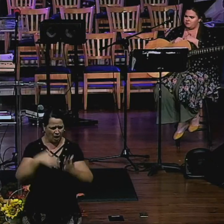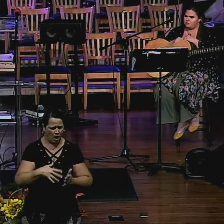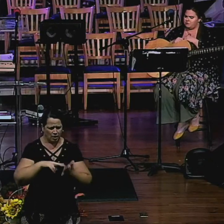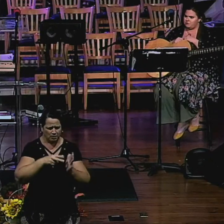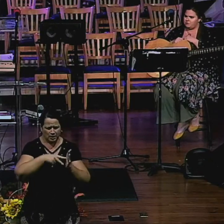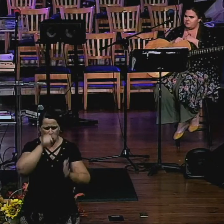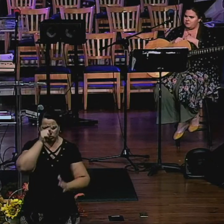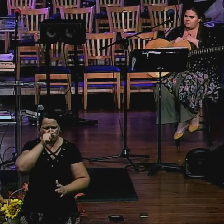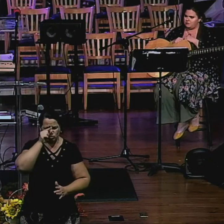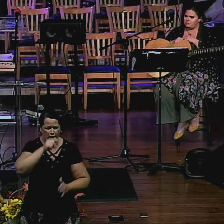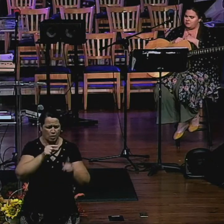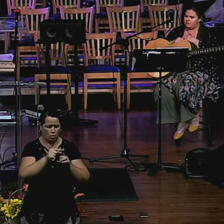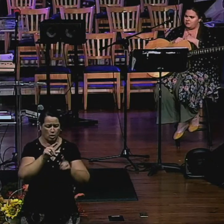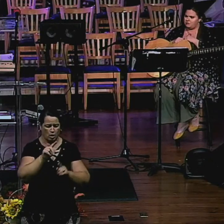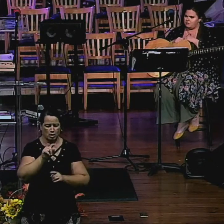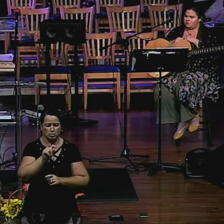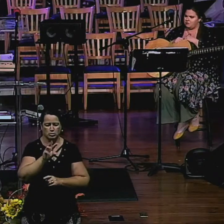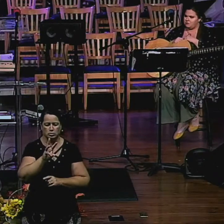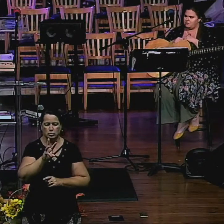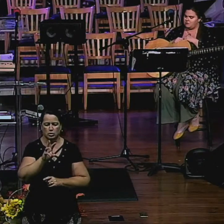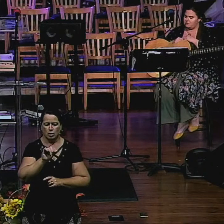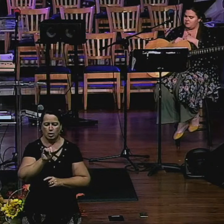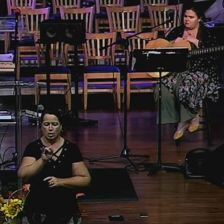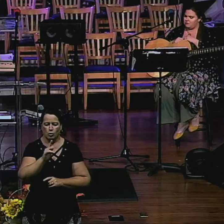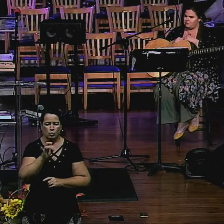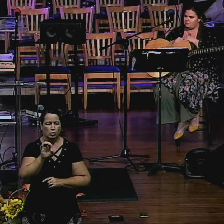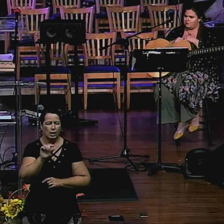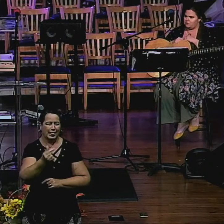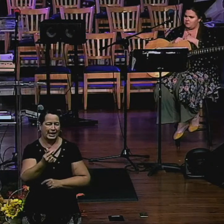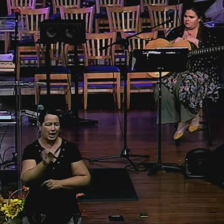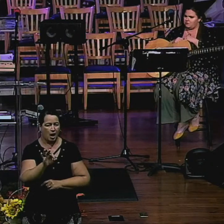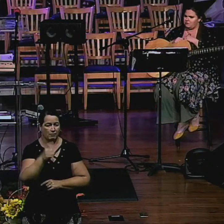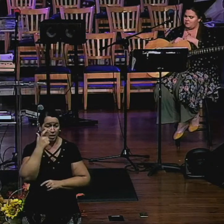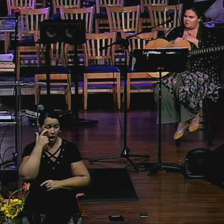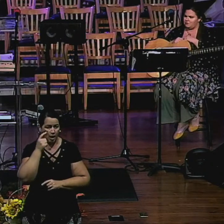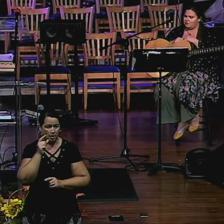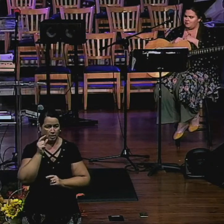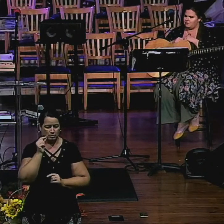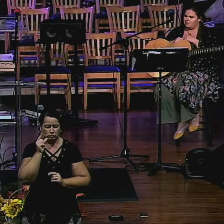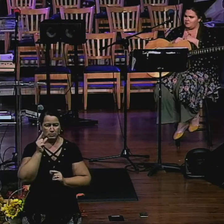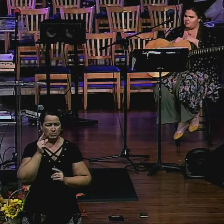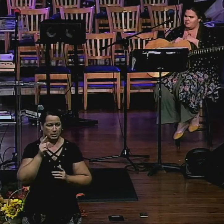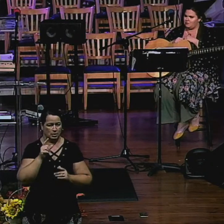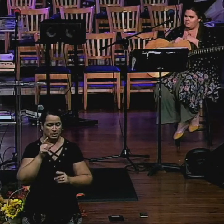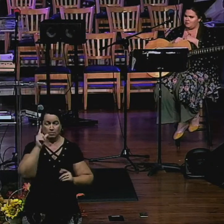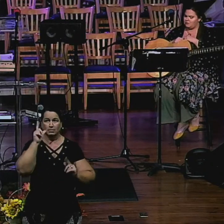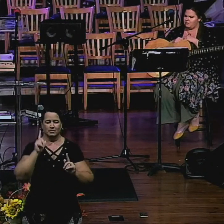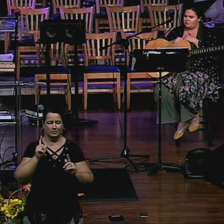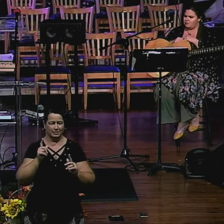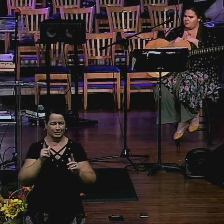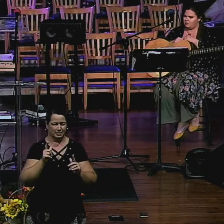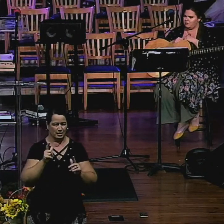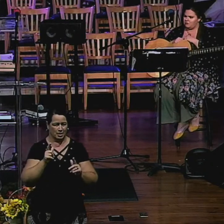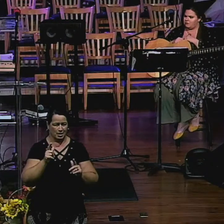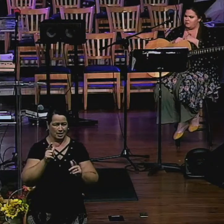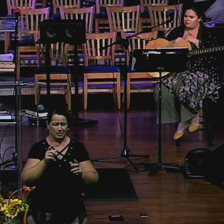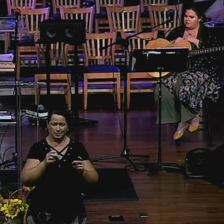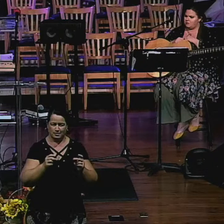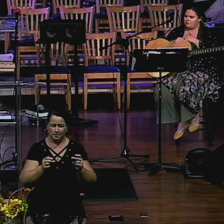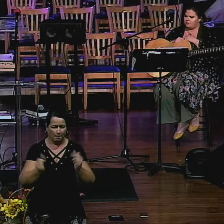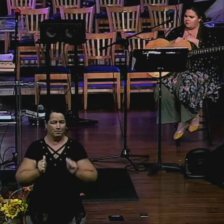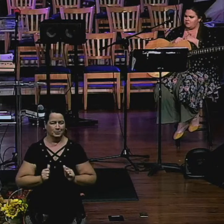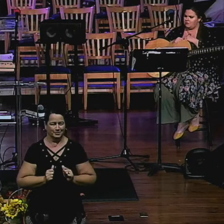Greek, you know, like some of you are blinking right now. Blink, that's like way slow. In the twinkling of an eye, it's a